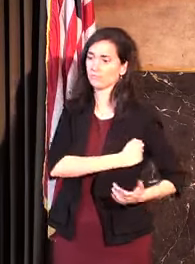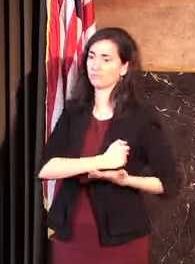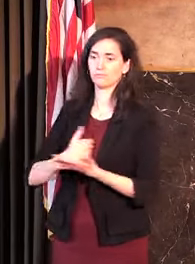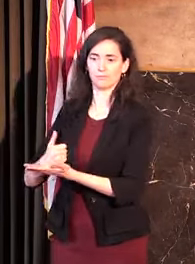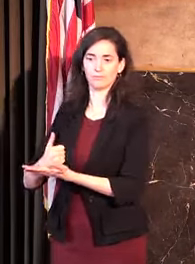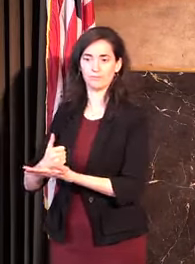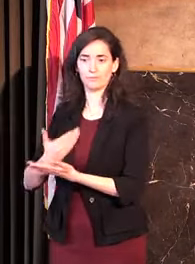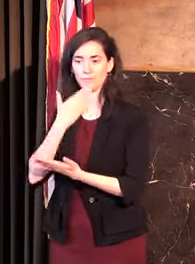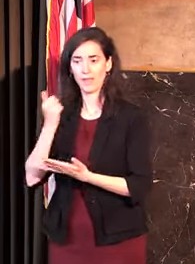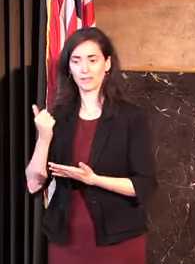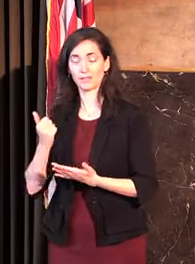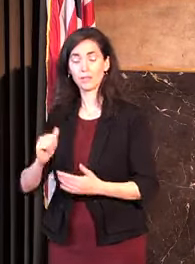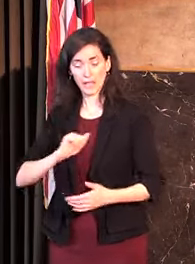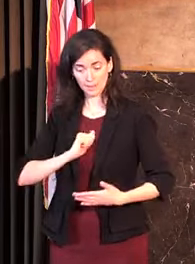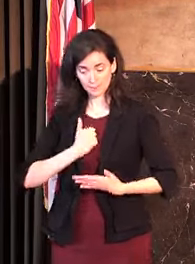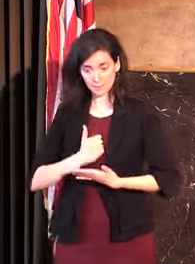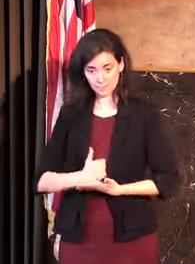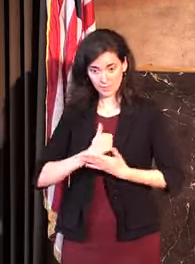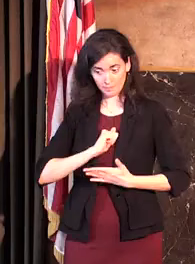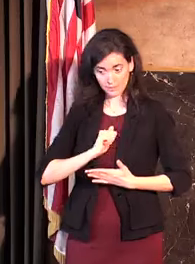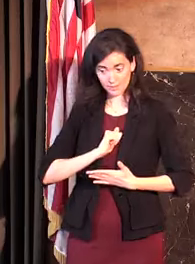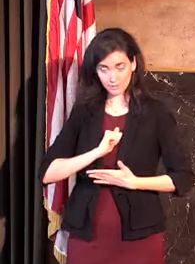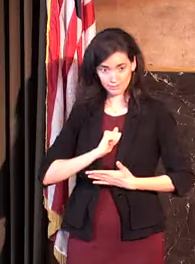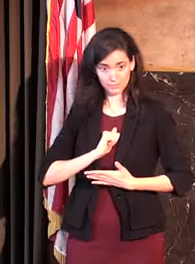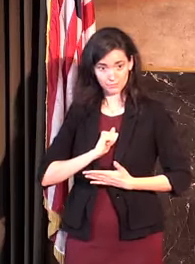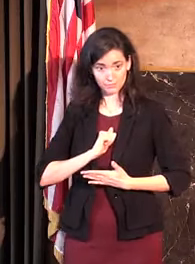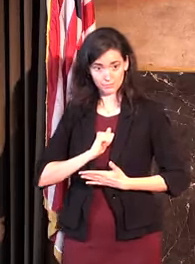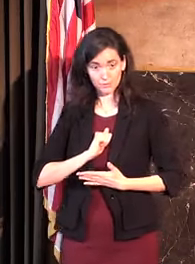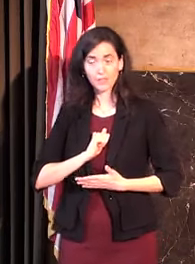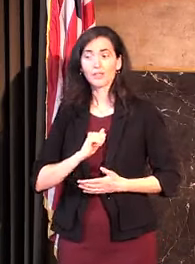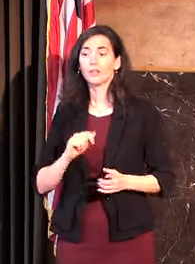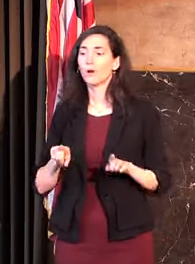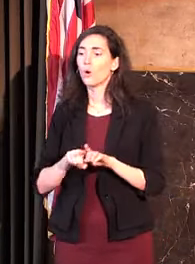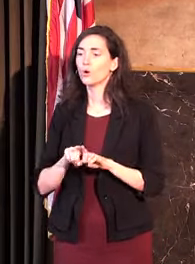addition to what it does for yourself, this is how we,